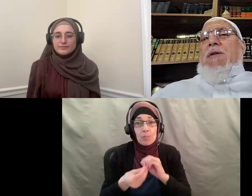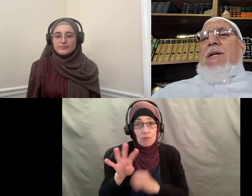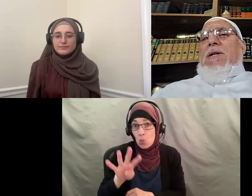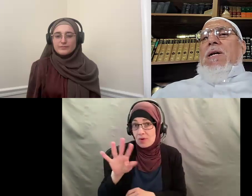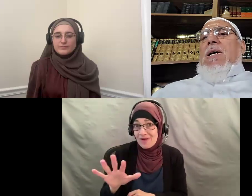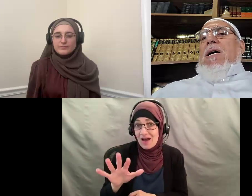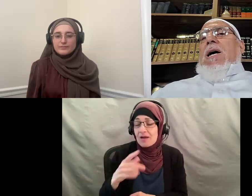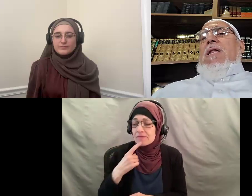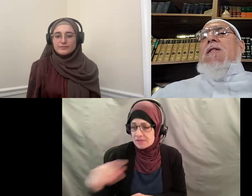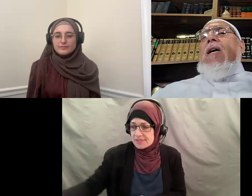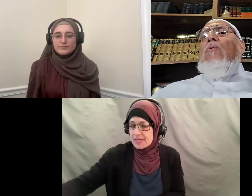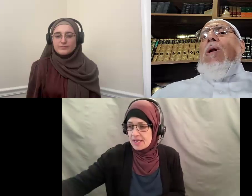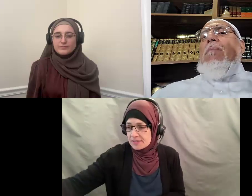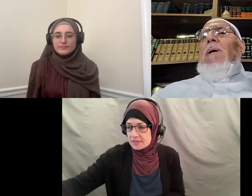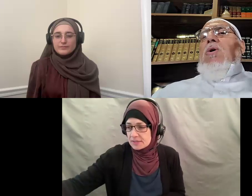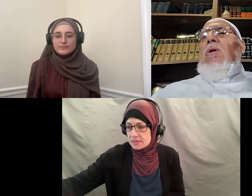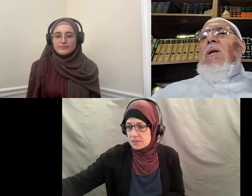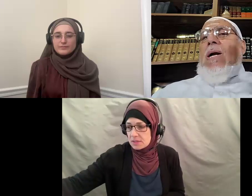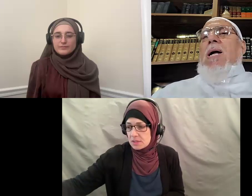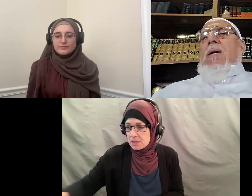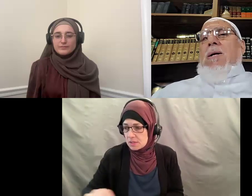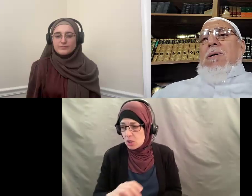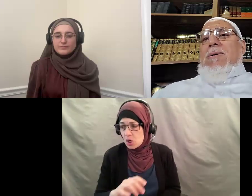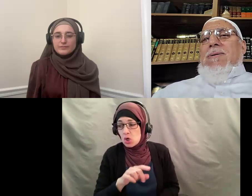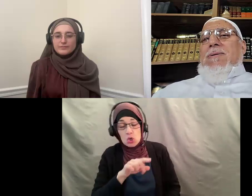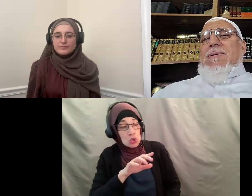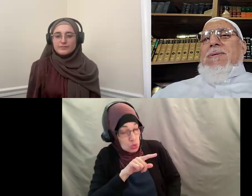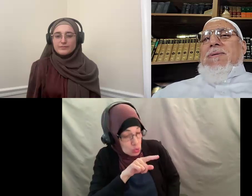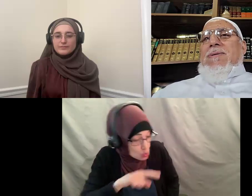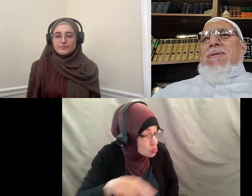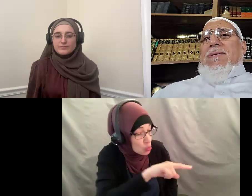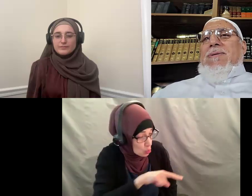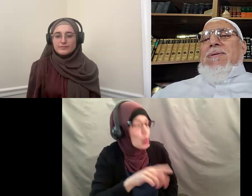be defeated, and they will be on the run.